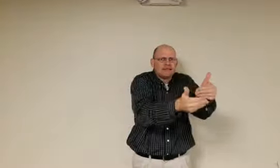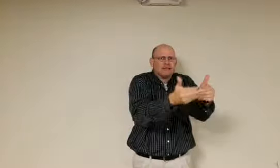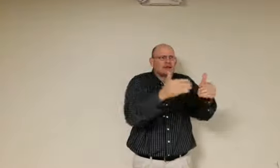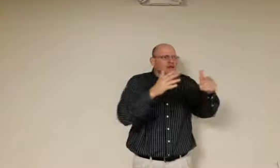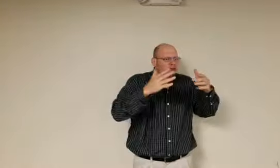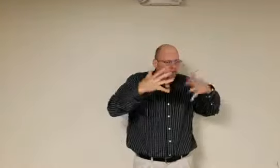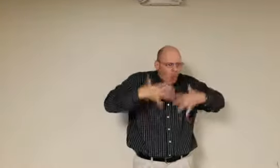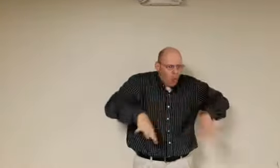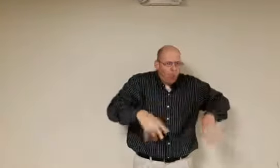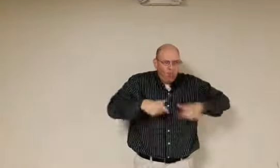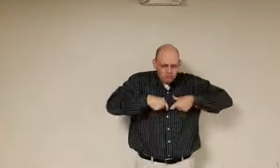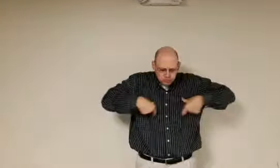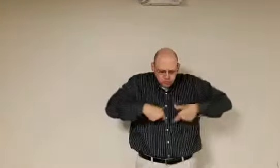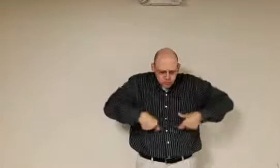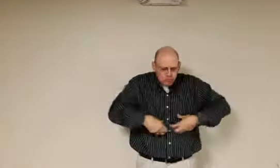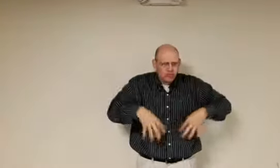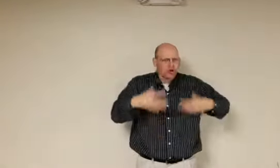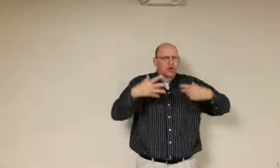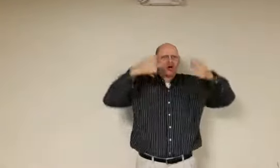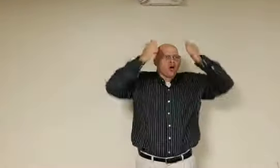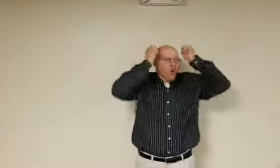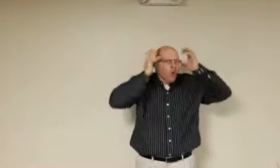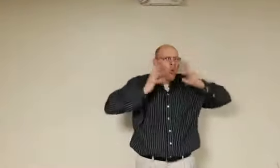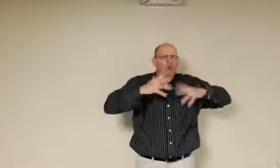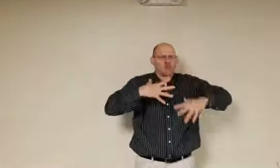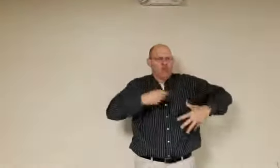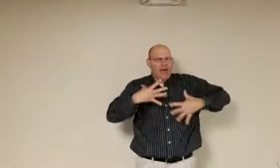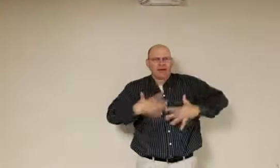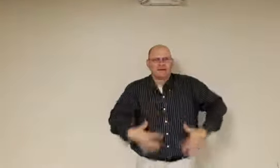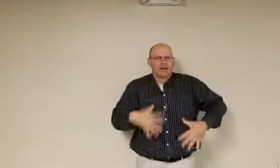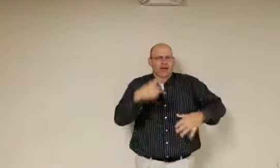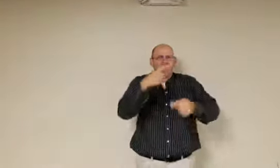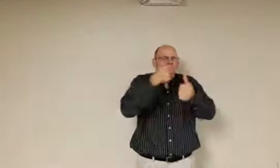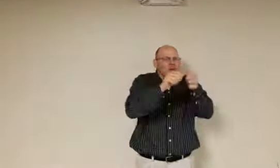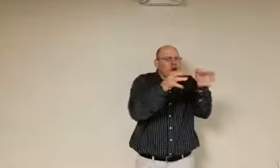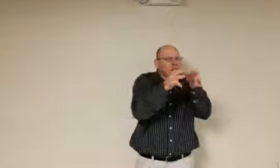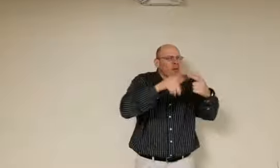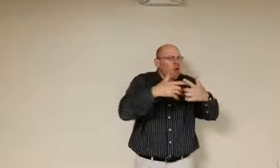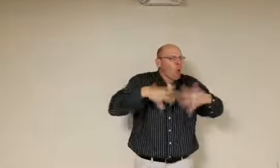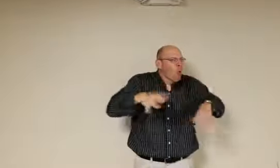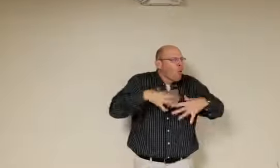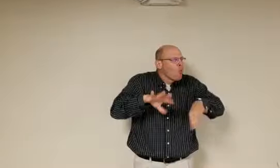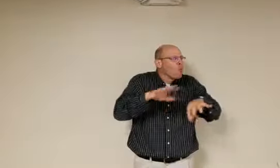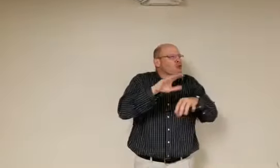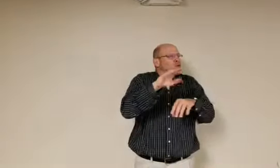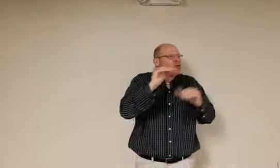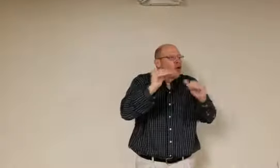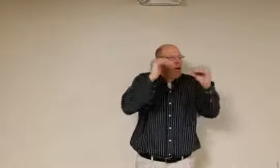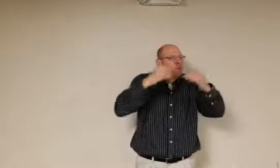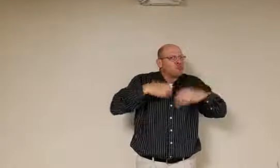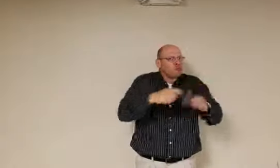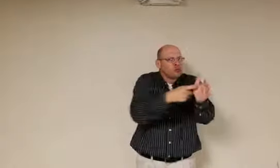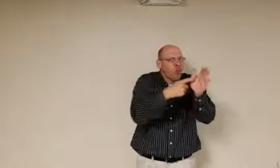There was a process, the clothes, garments, what they wore, everything. The